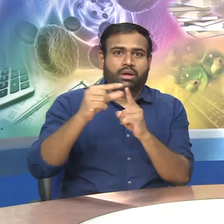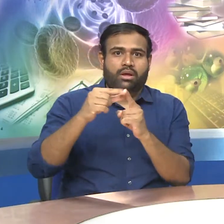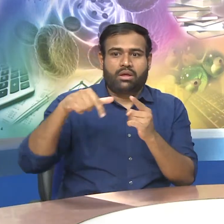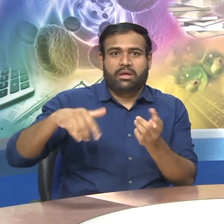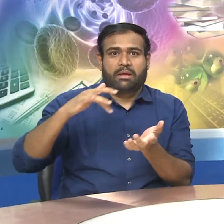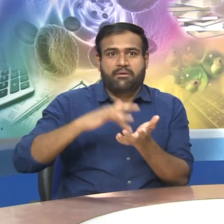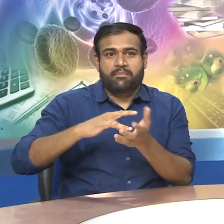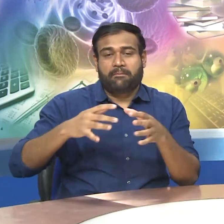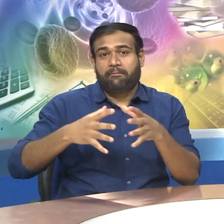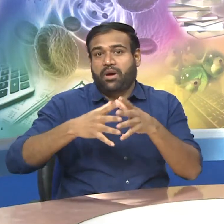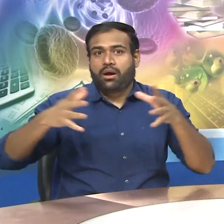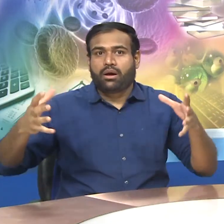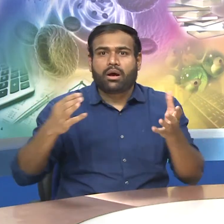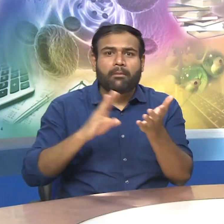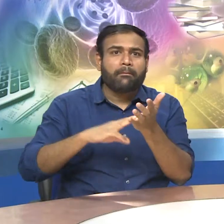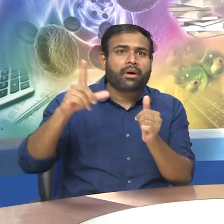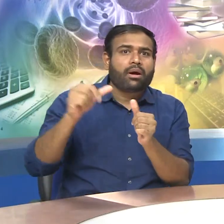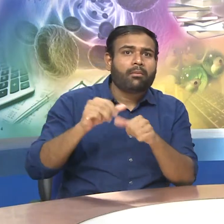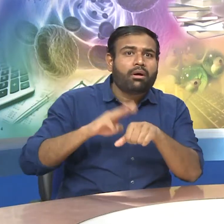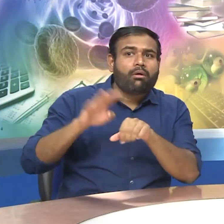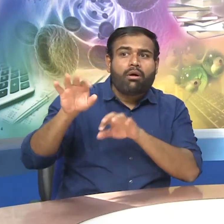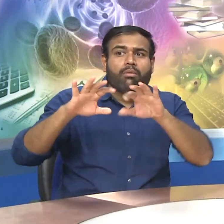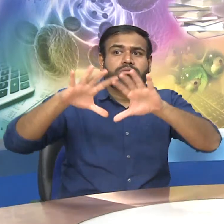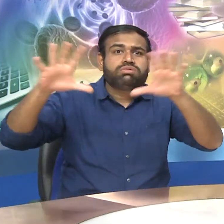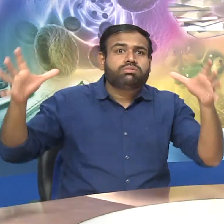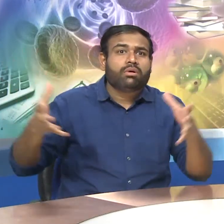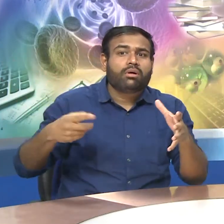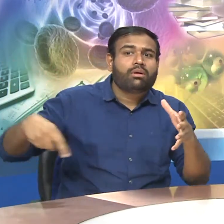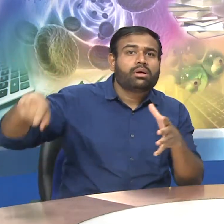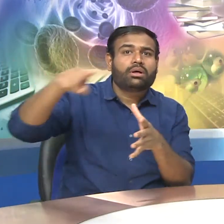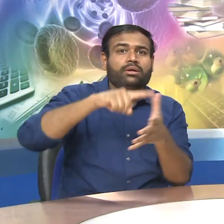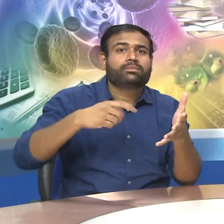But UP has 403.